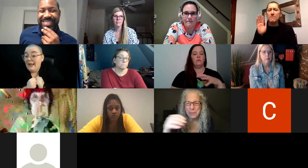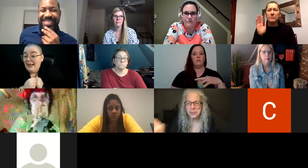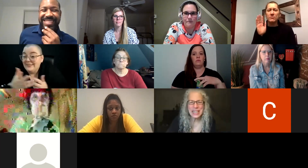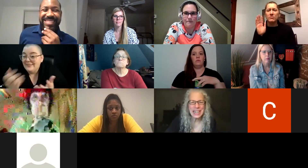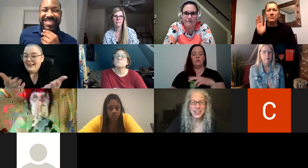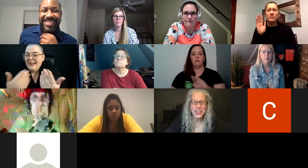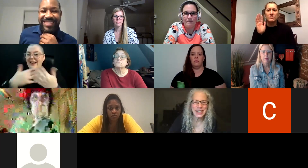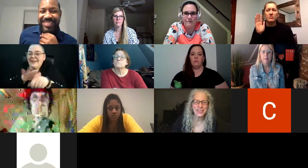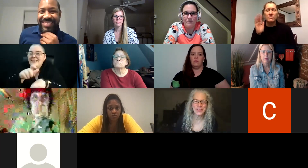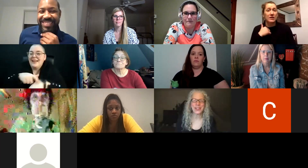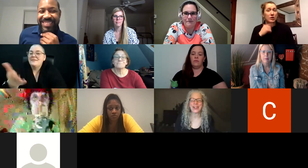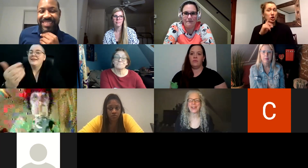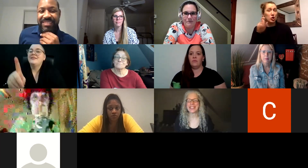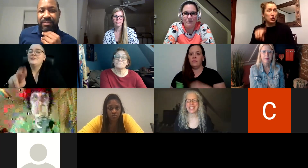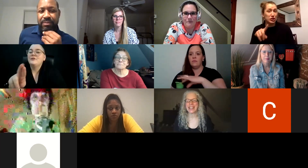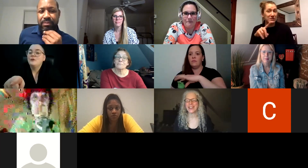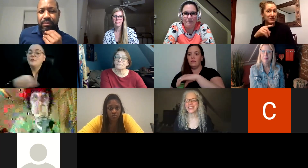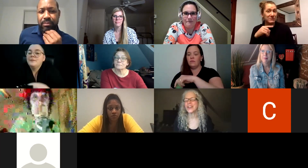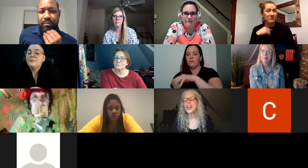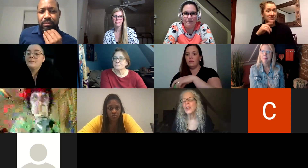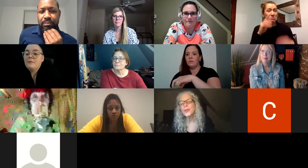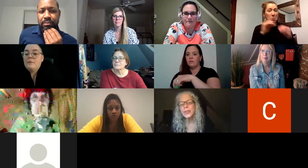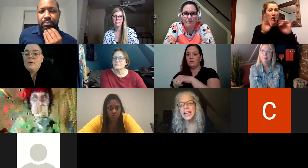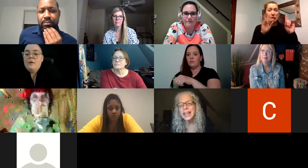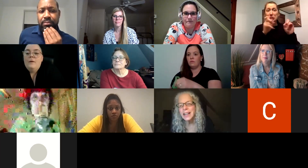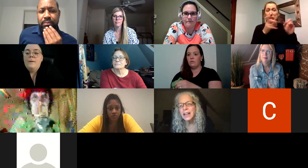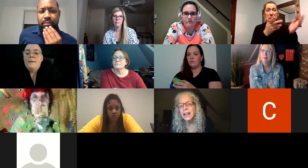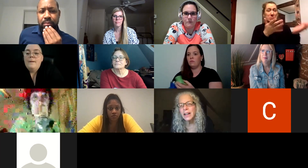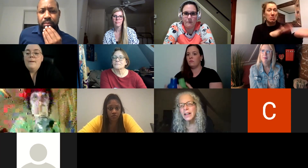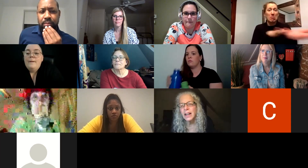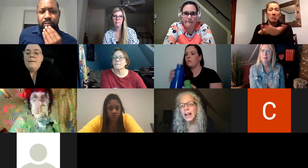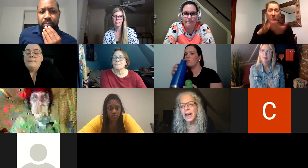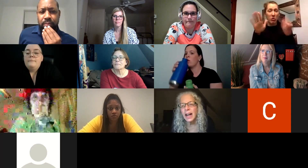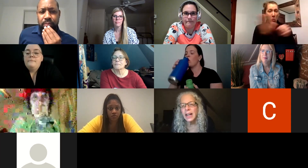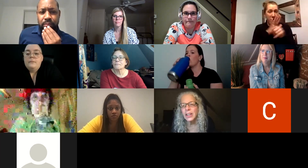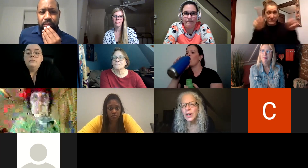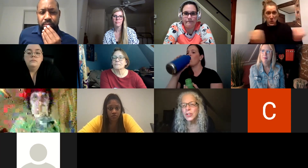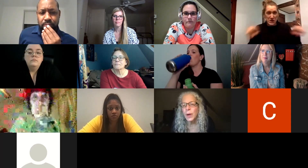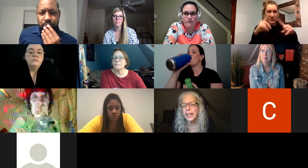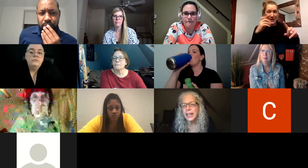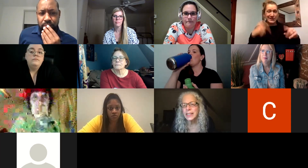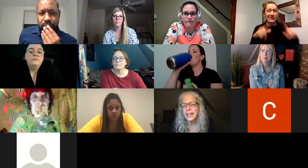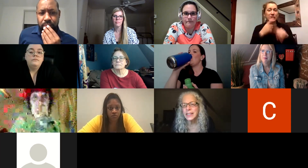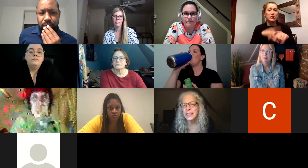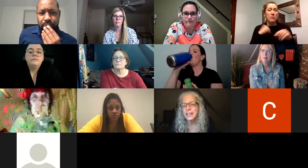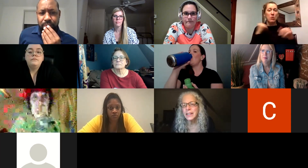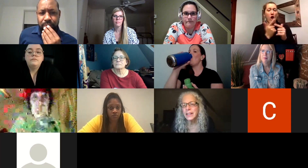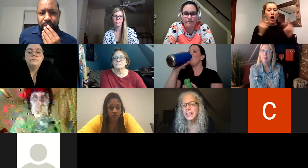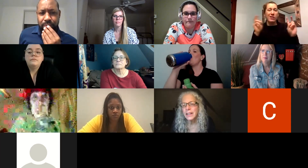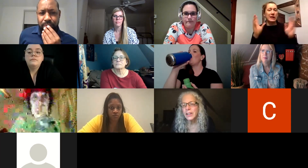We can end early, Ray's saying also. Drew's saying, I just want to get a sense,